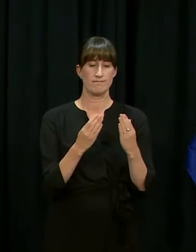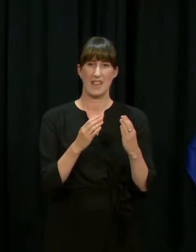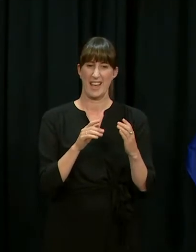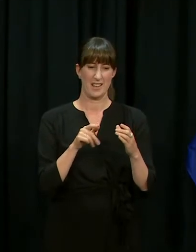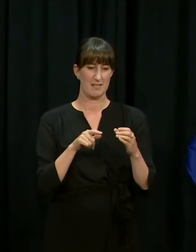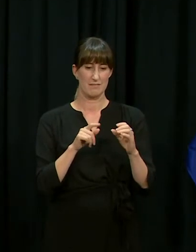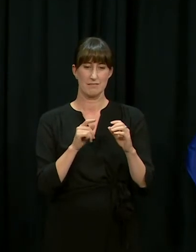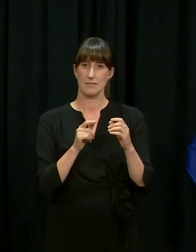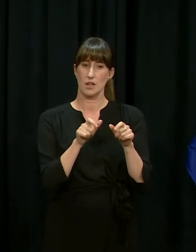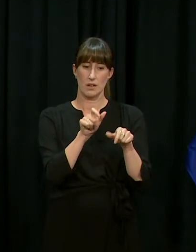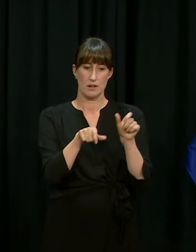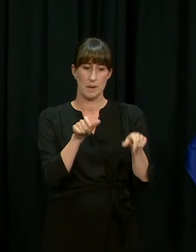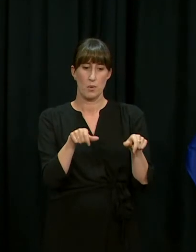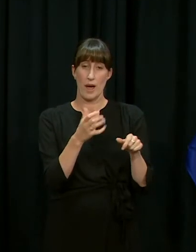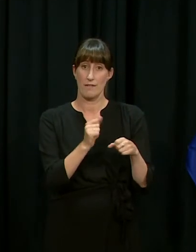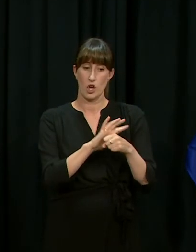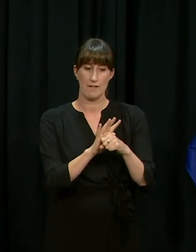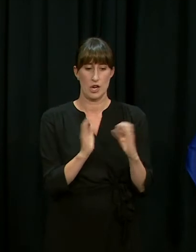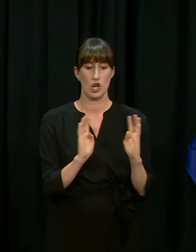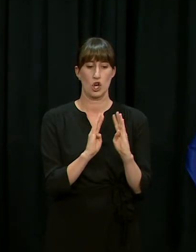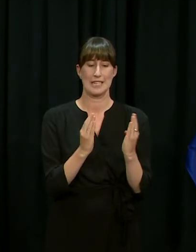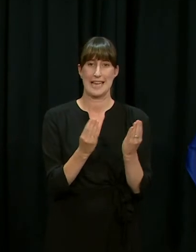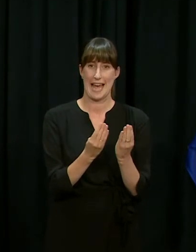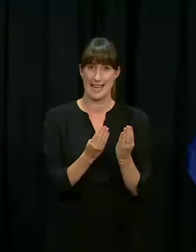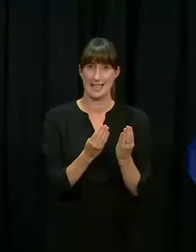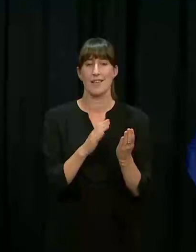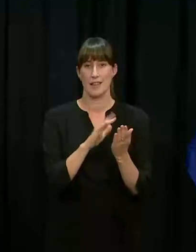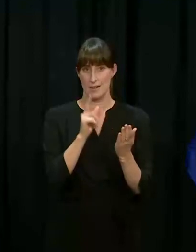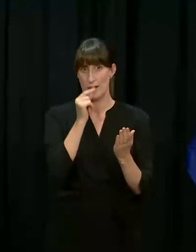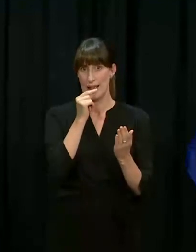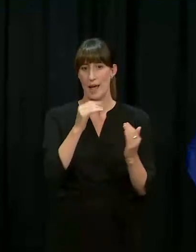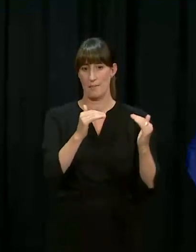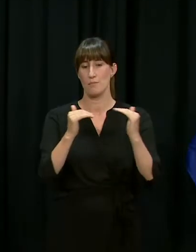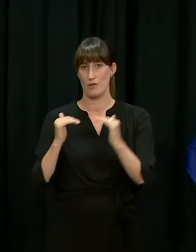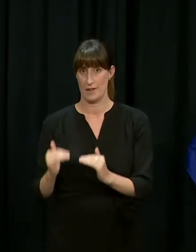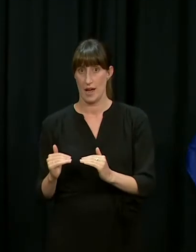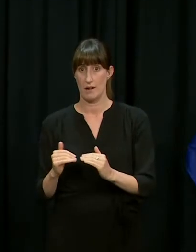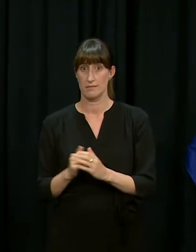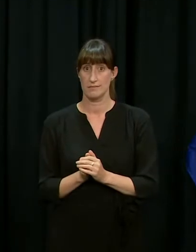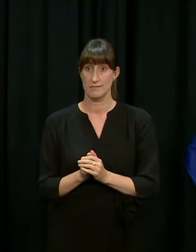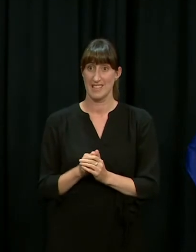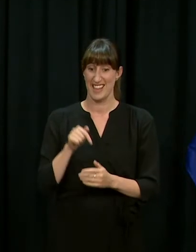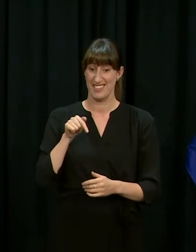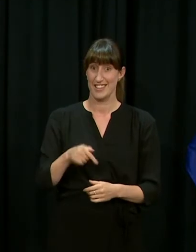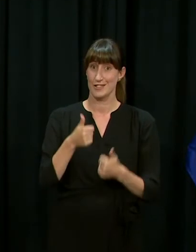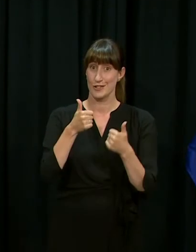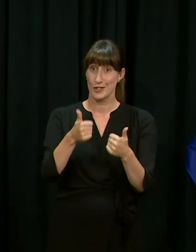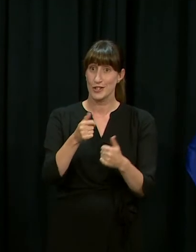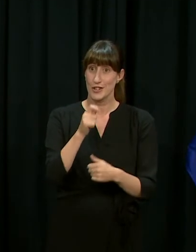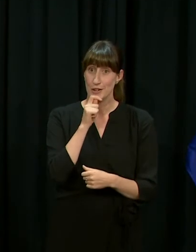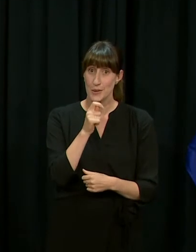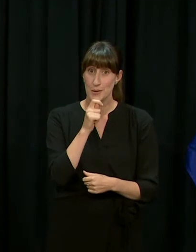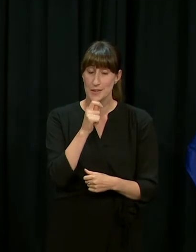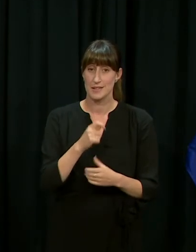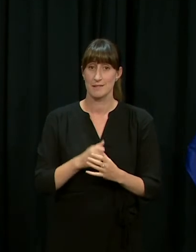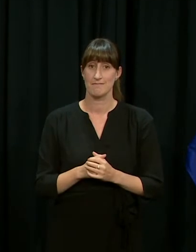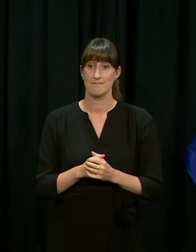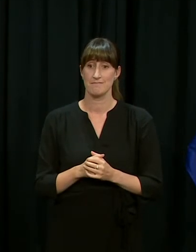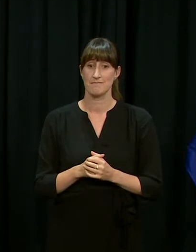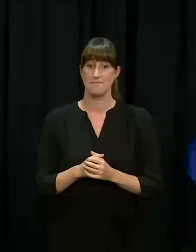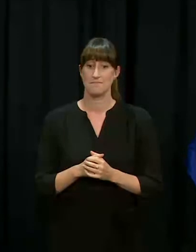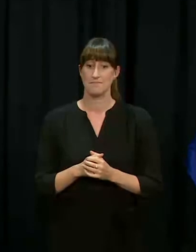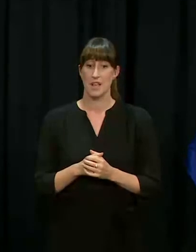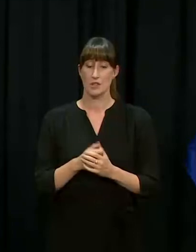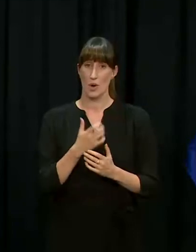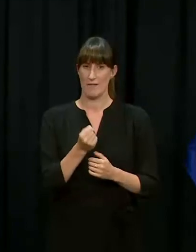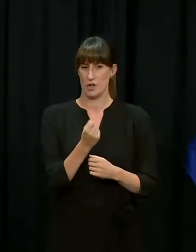again. I want to stress to everyone that this is good news. Apart from the cases which have emerged today, all